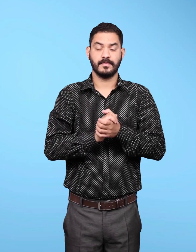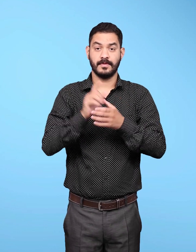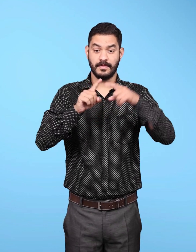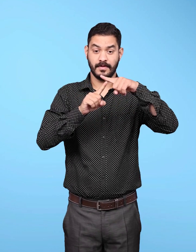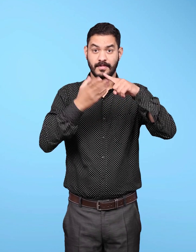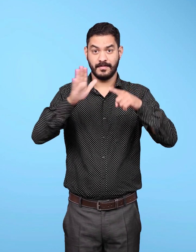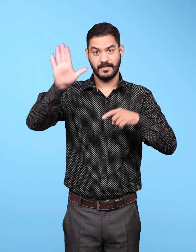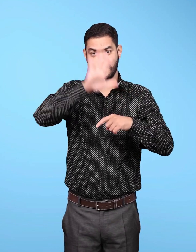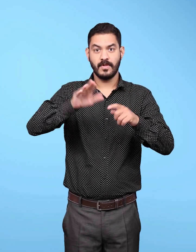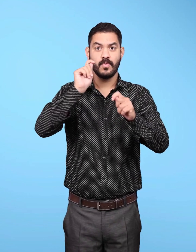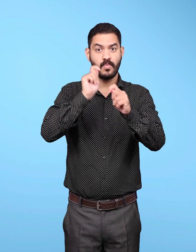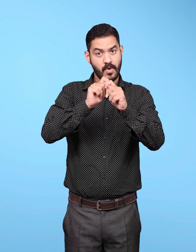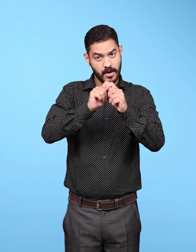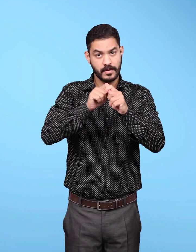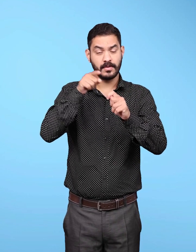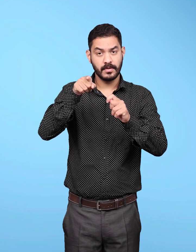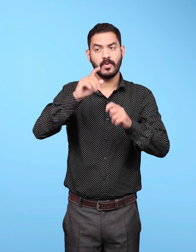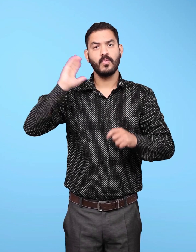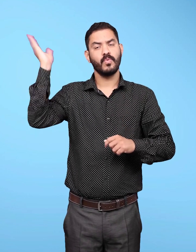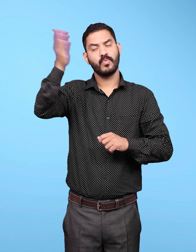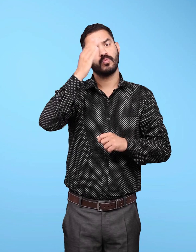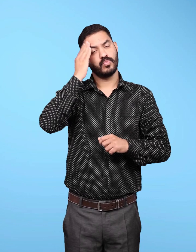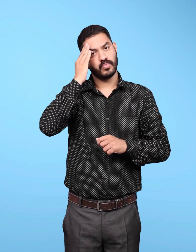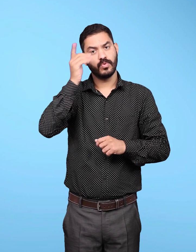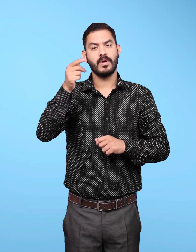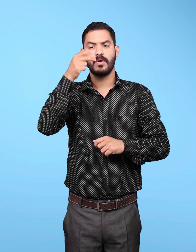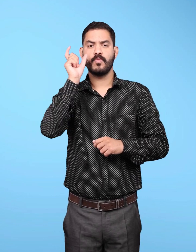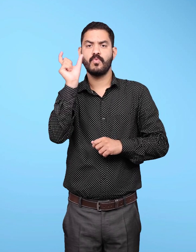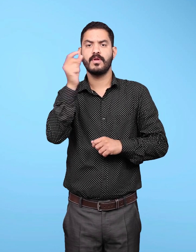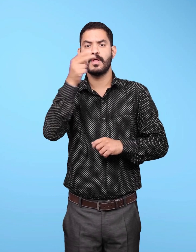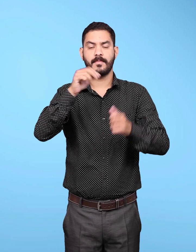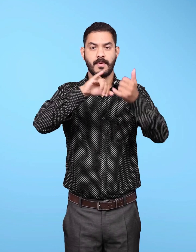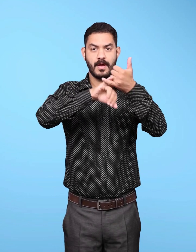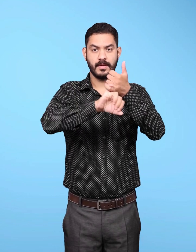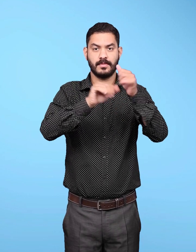Some of the earliest works in Tamil, known as Sangam literature,